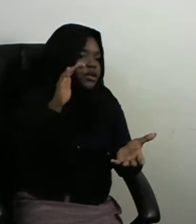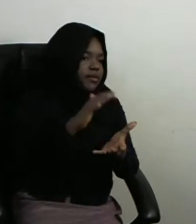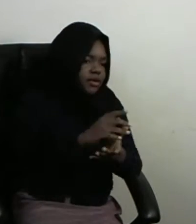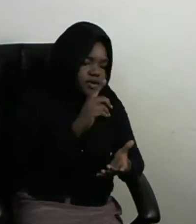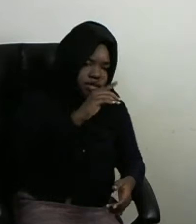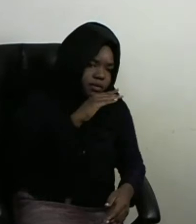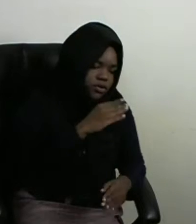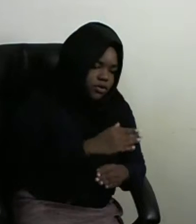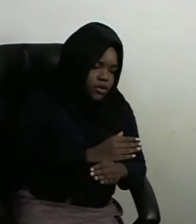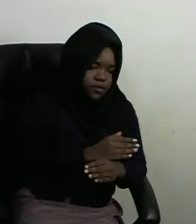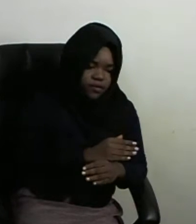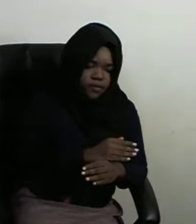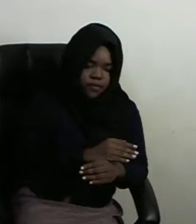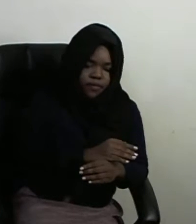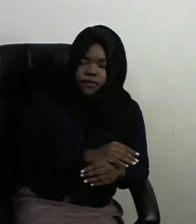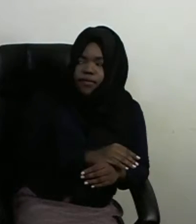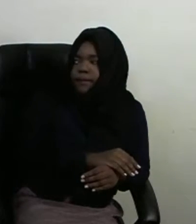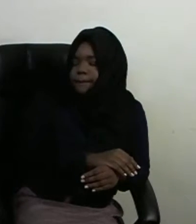your stepdaughter.